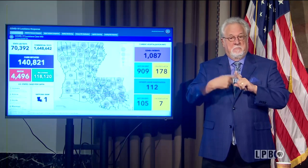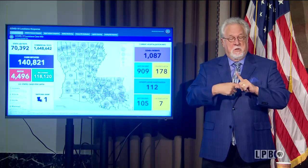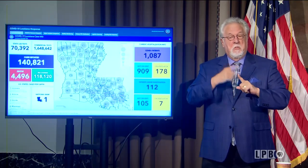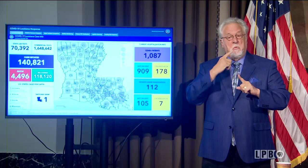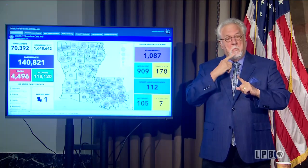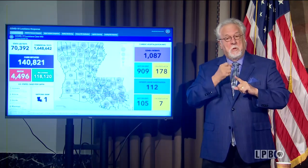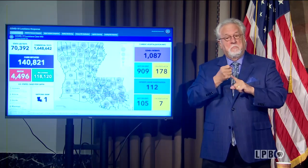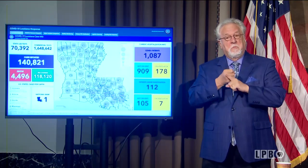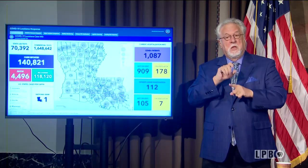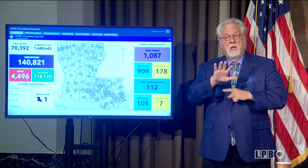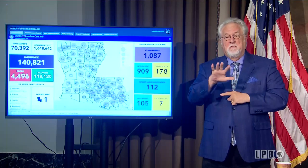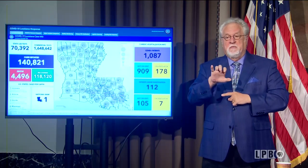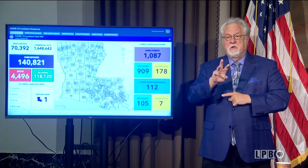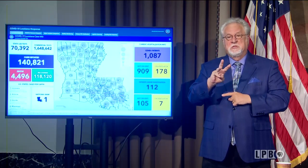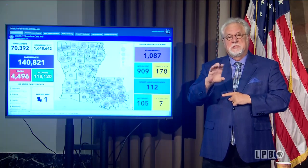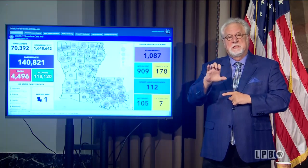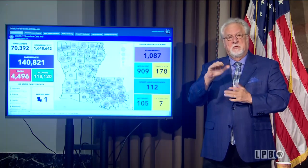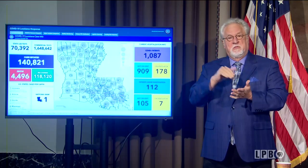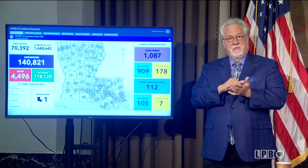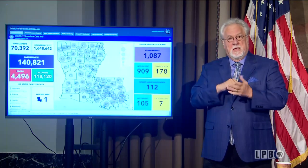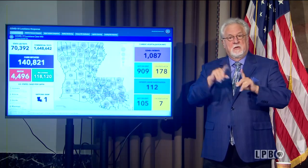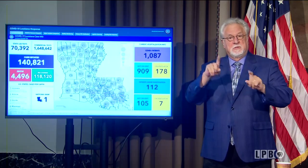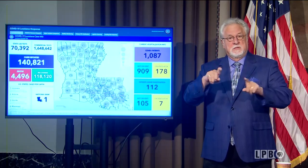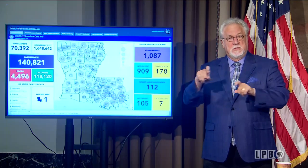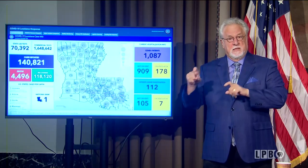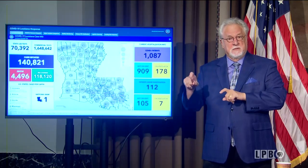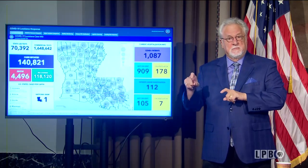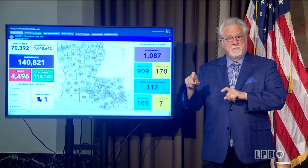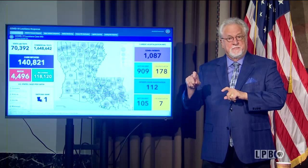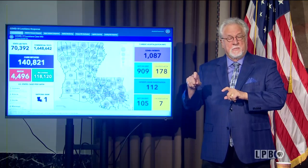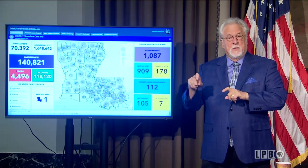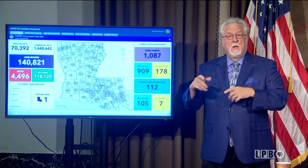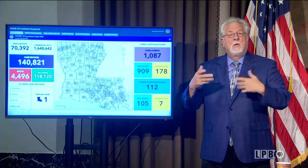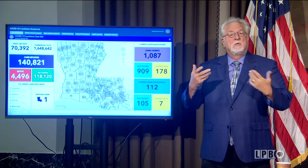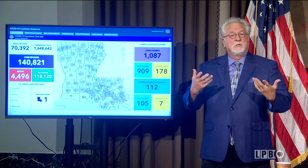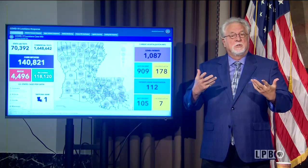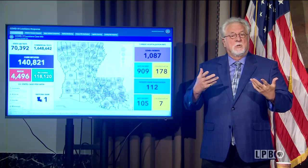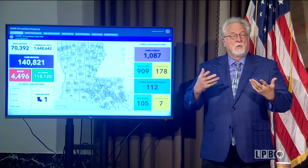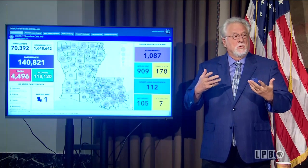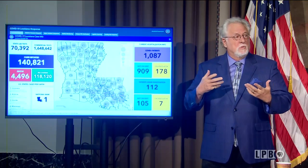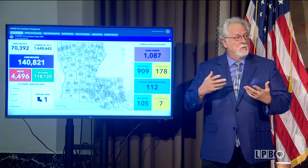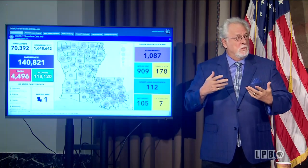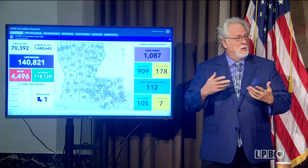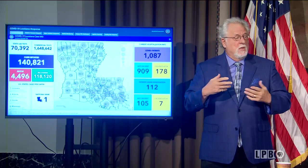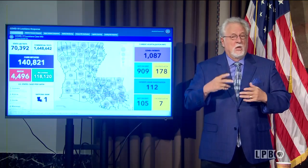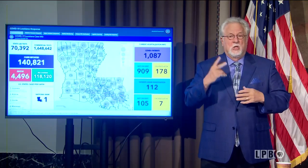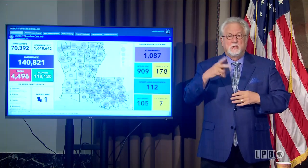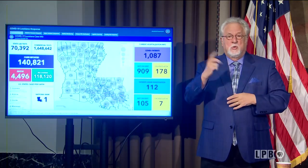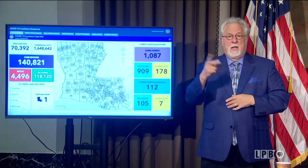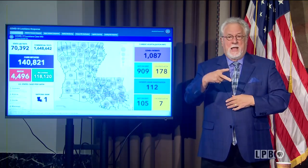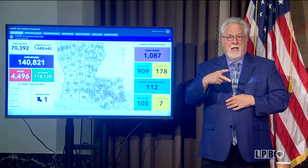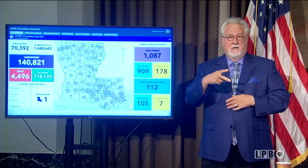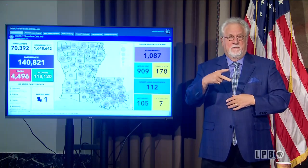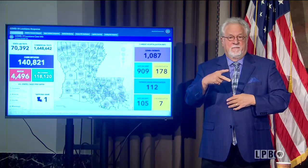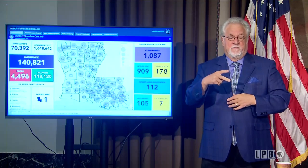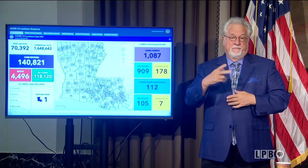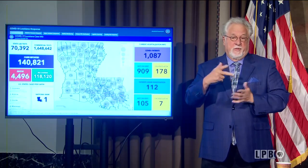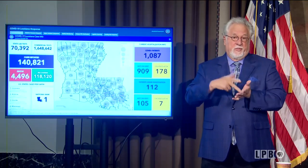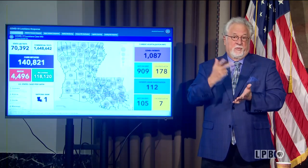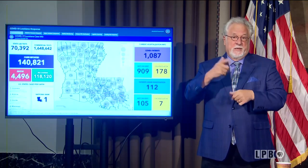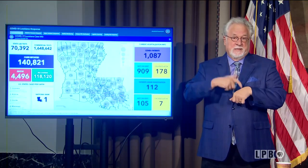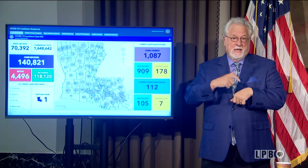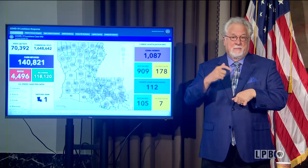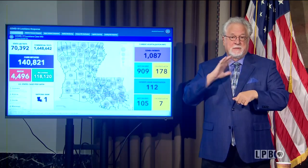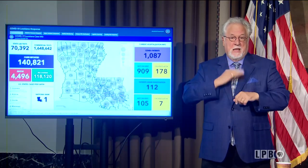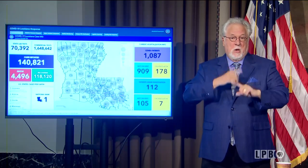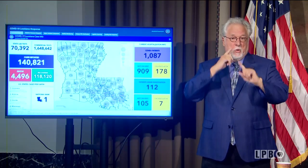somewhere between 500 and 600,000 tests. So 2.5 to 3 times the monthly goal that